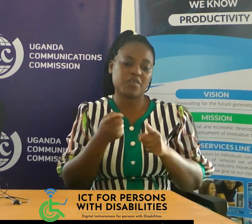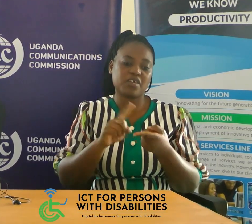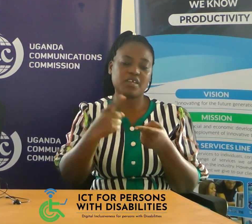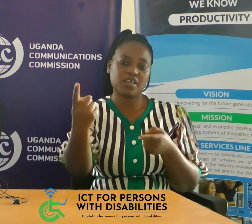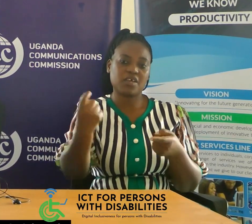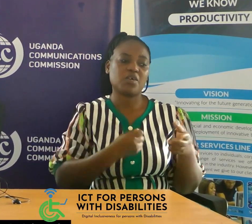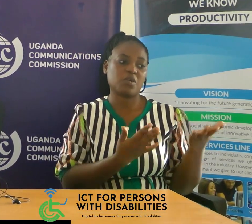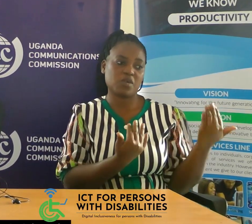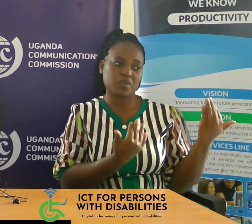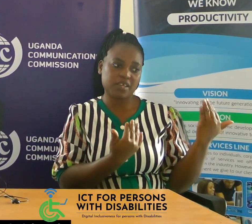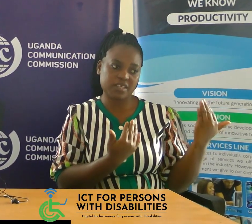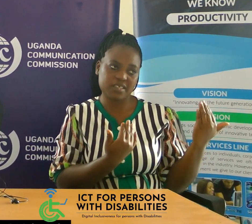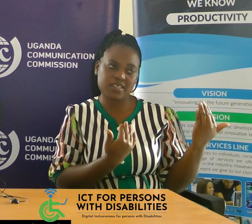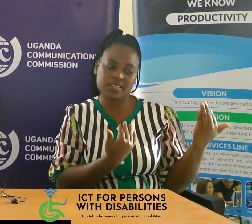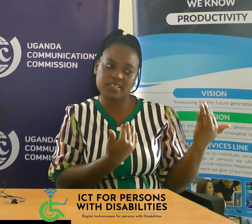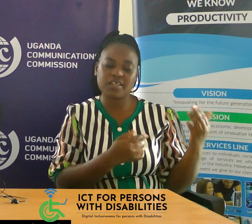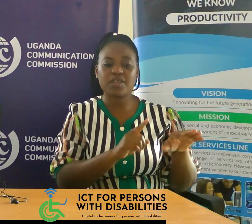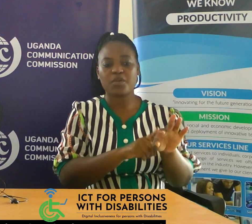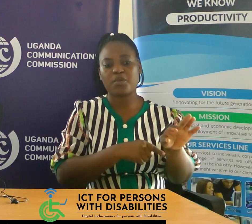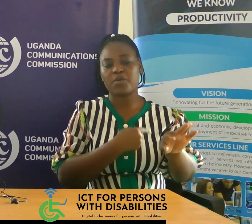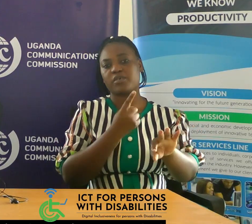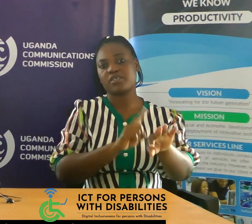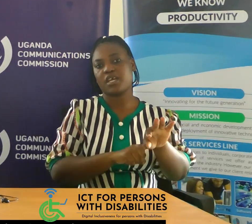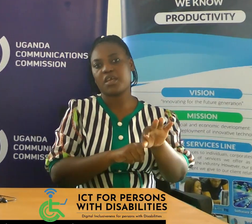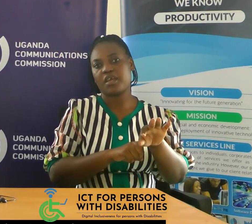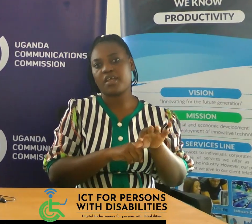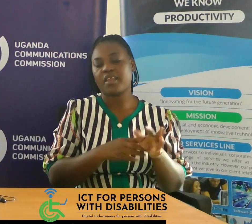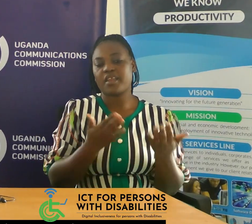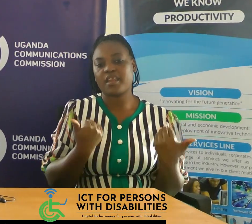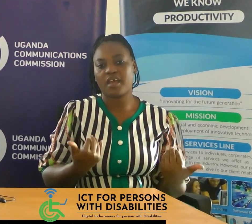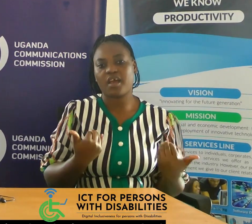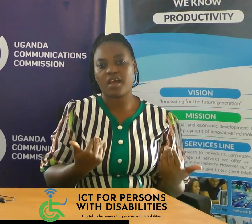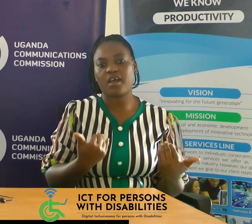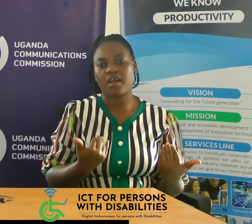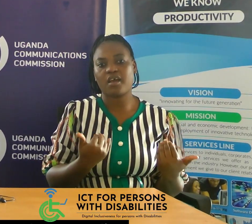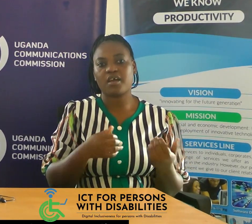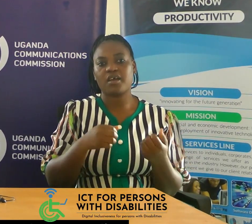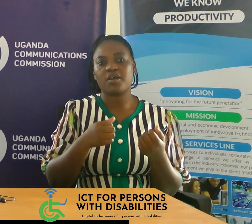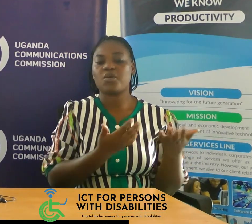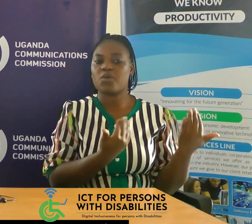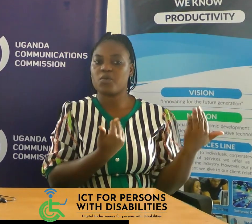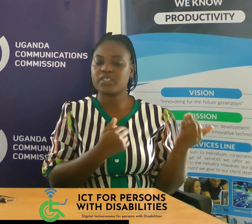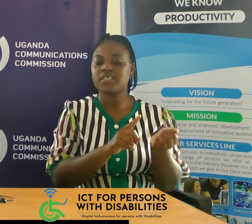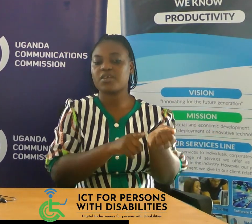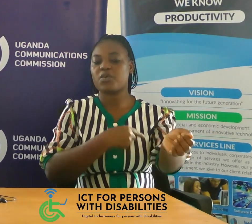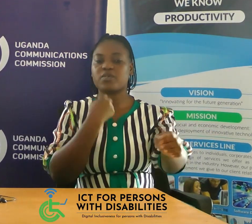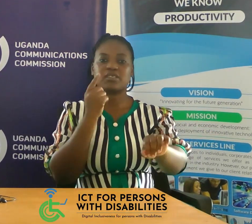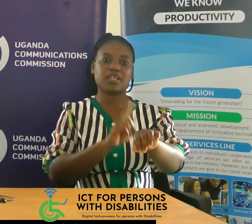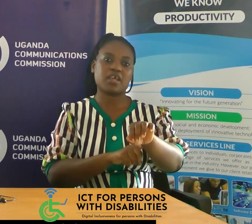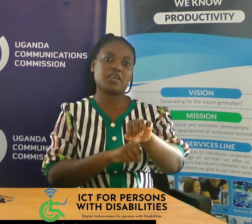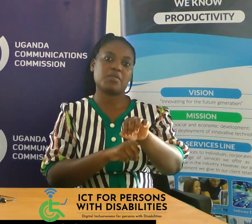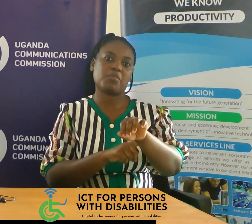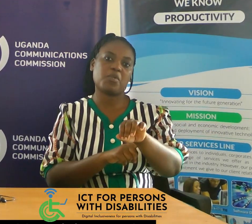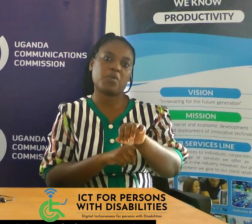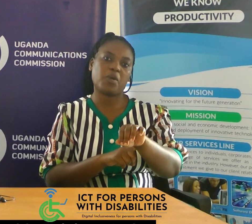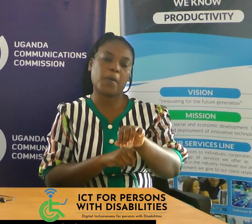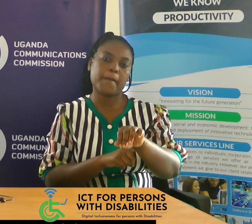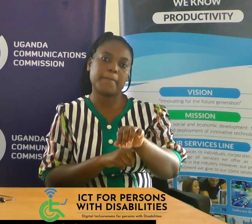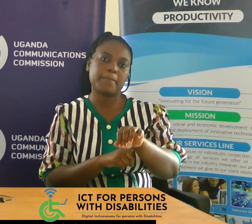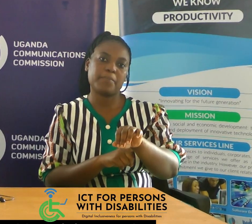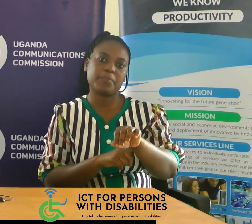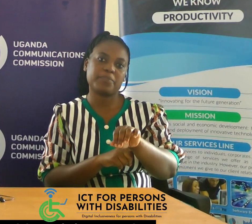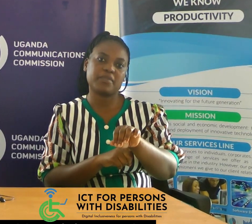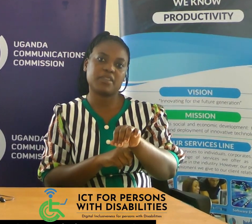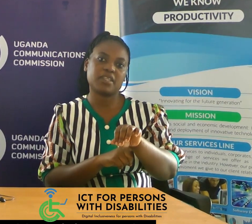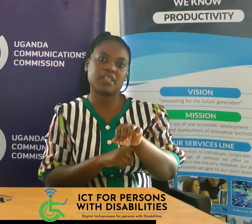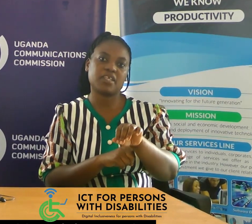continue. And good thing is, of course, the session is also being recorded. We shall also share that recording for those who